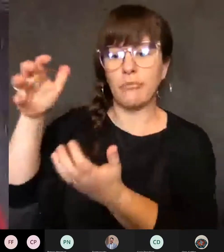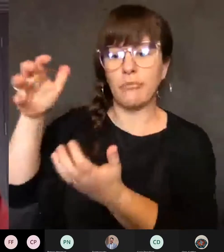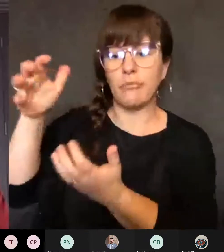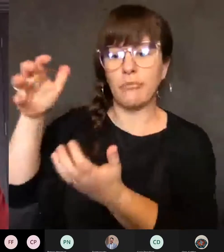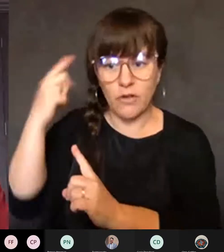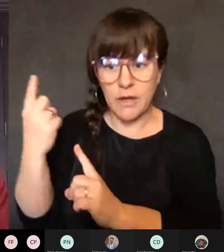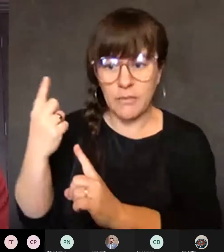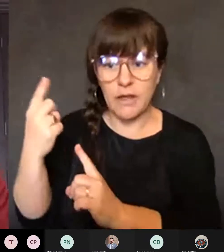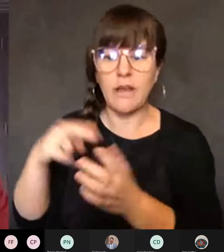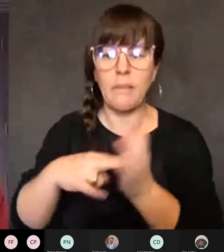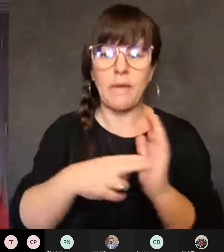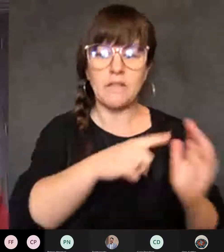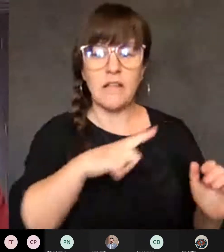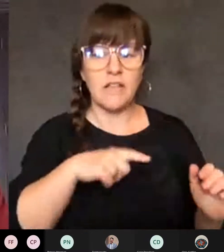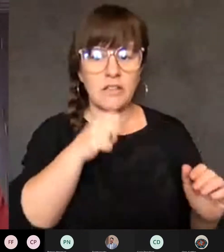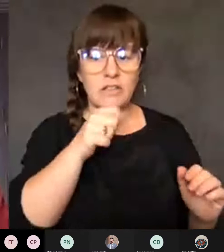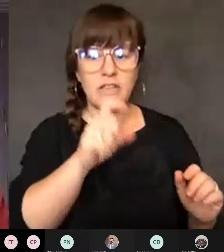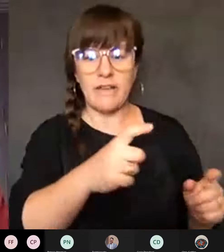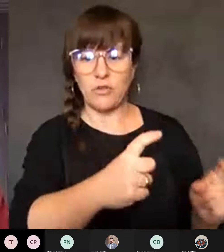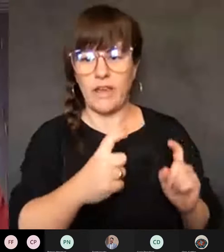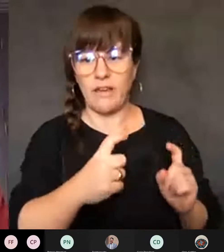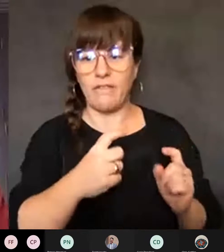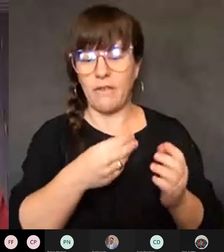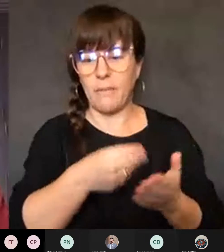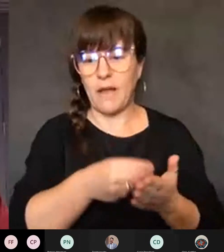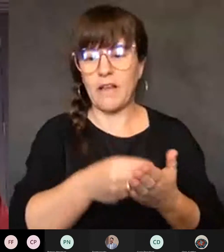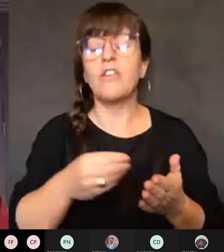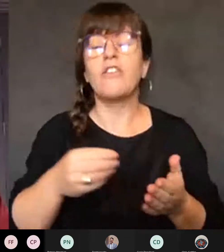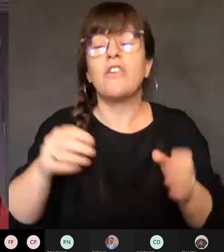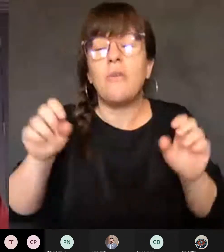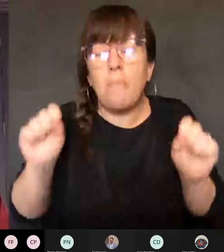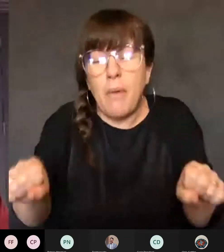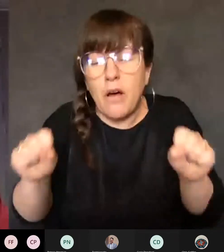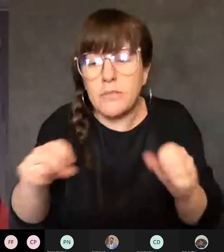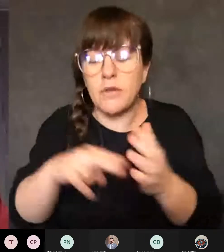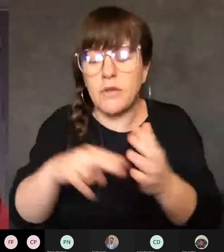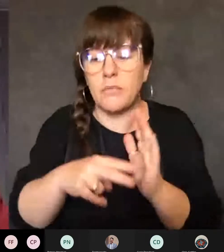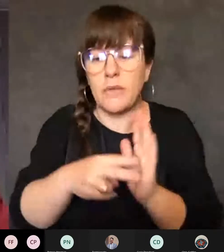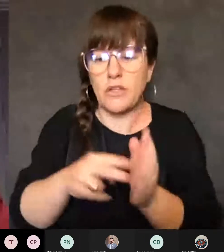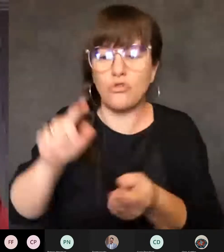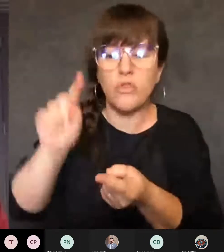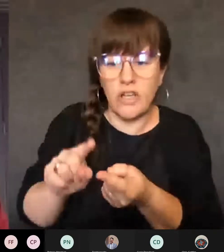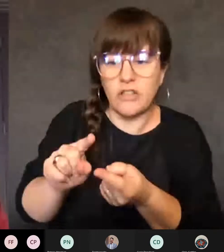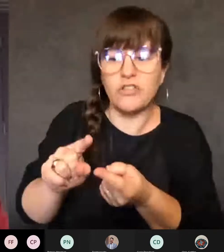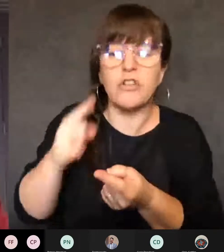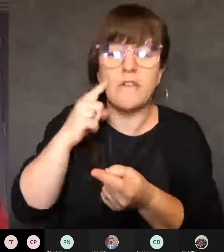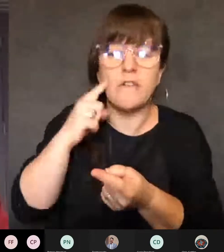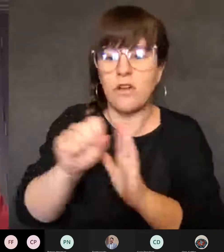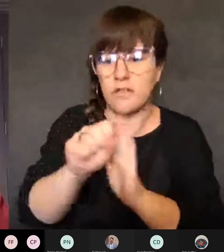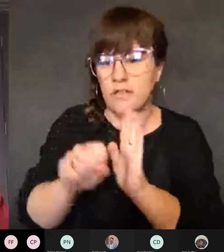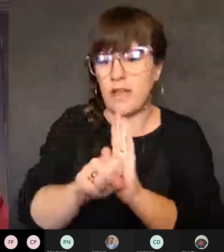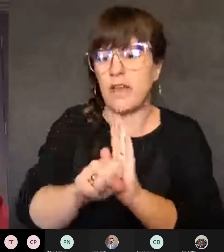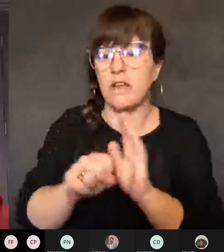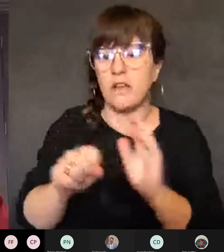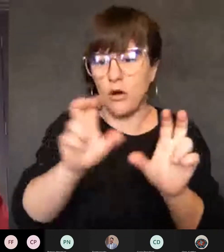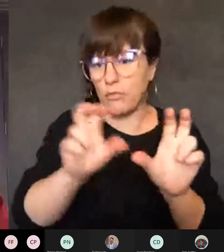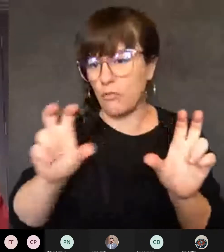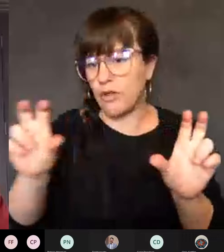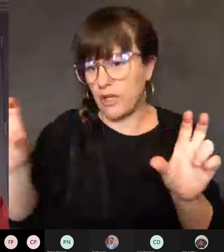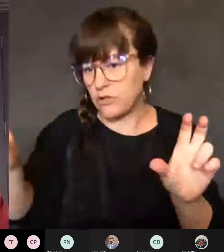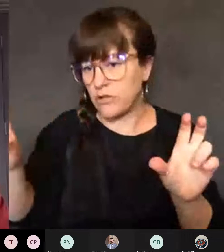something else. And so it could mean a reduction in what we were going to get for our state appropriation if they feel like we're going to have things covered